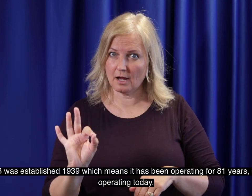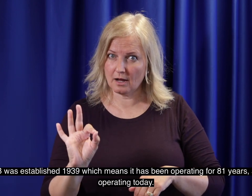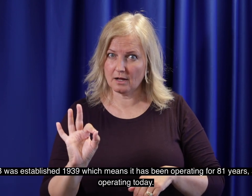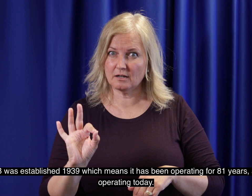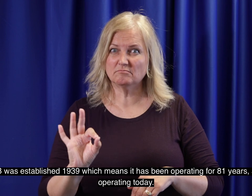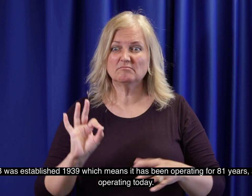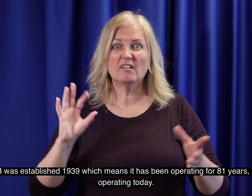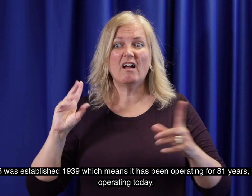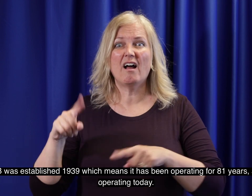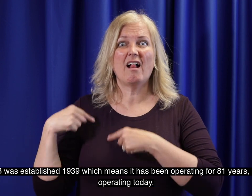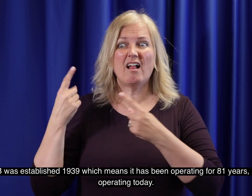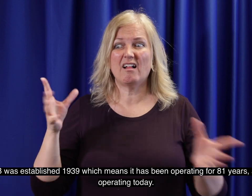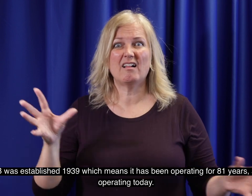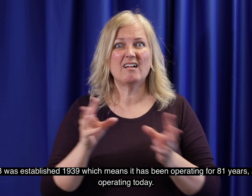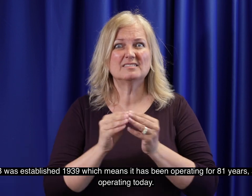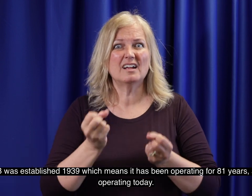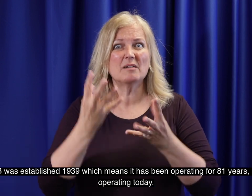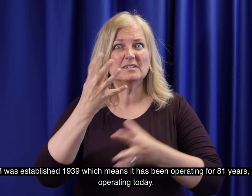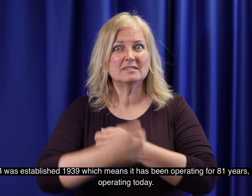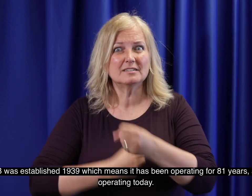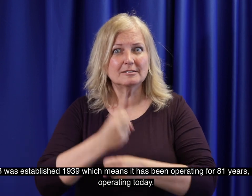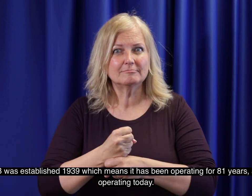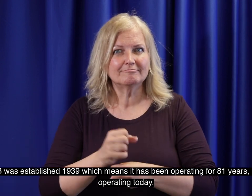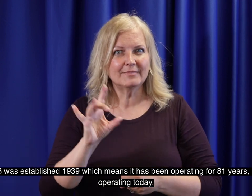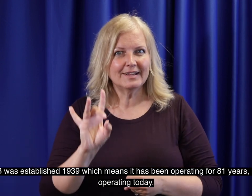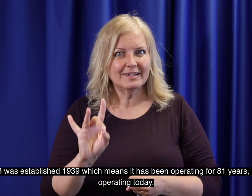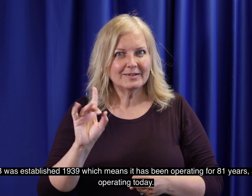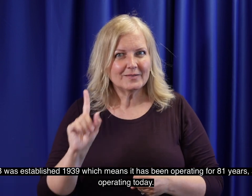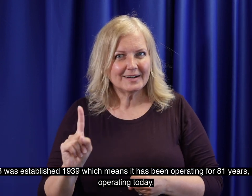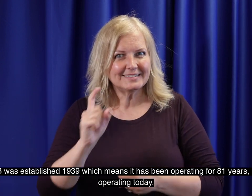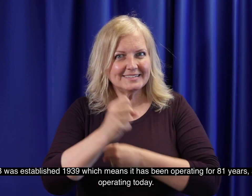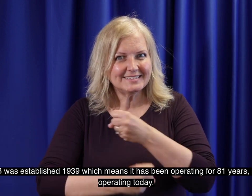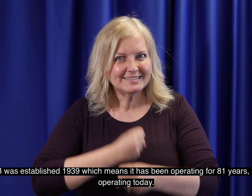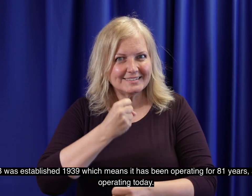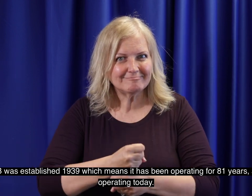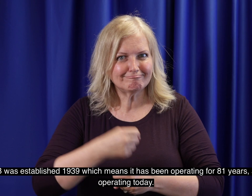The RWB was established in 1939, which means it's been operating for 81 years.